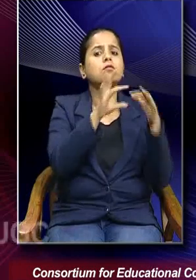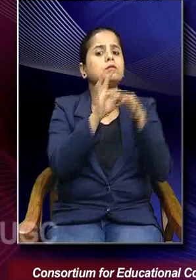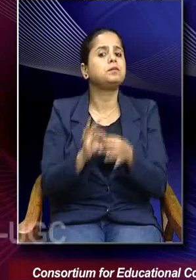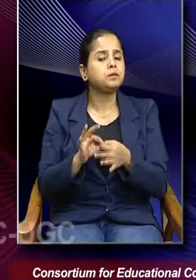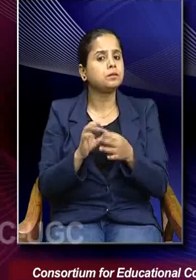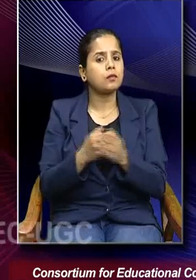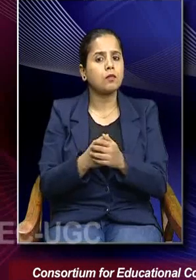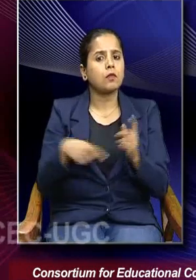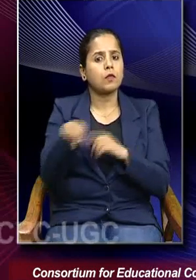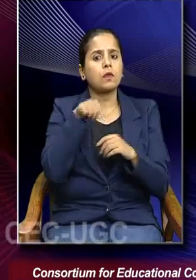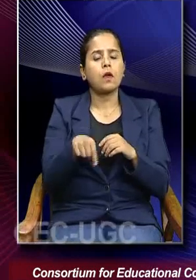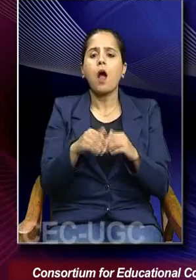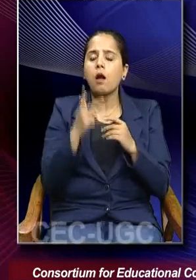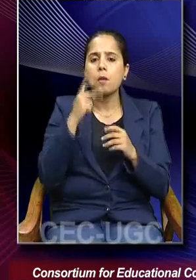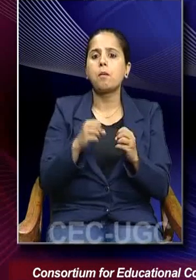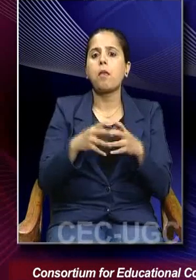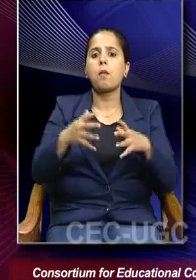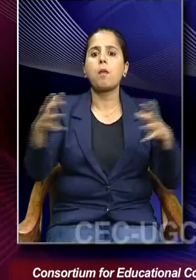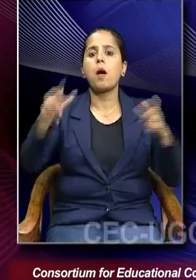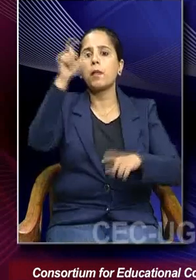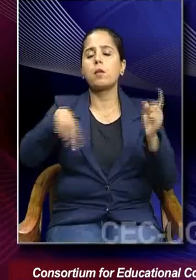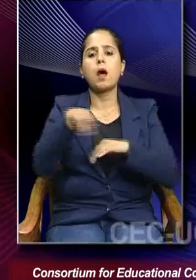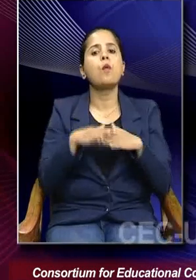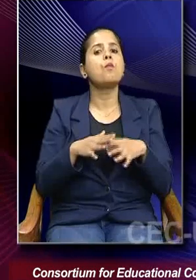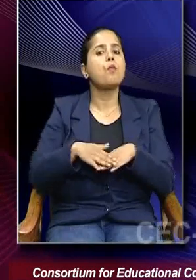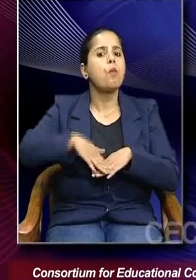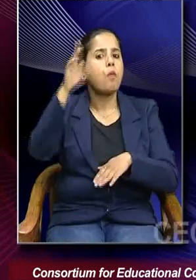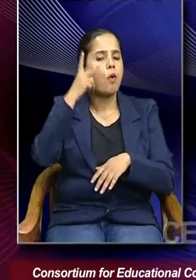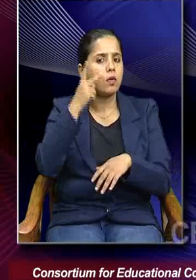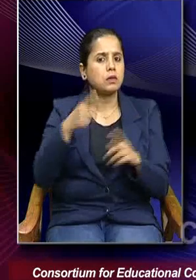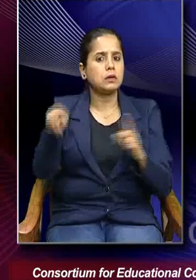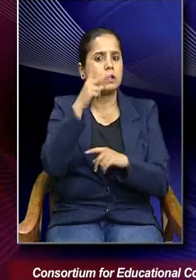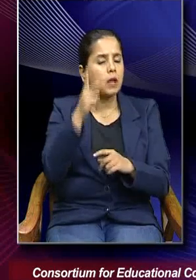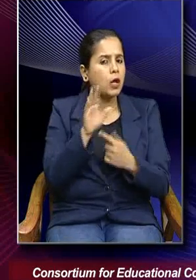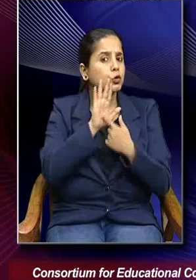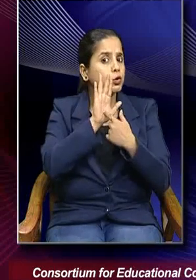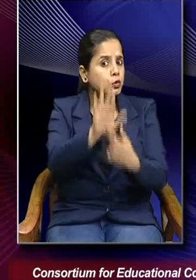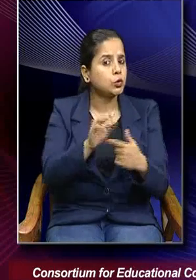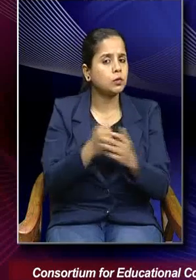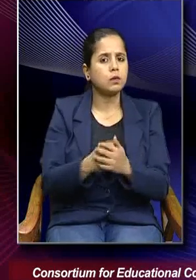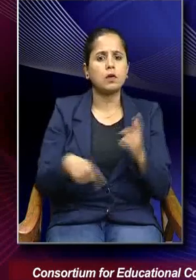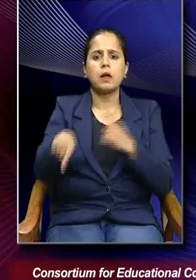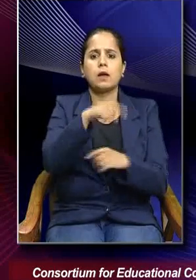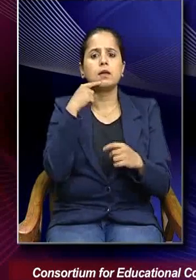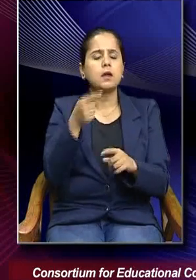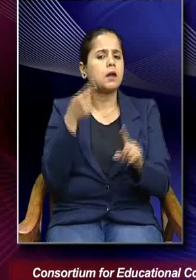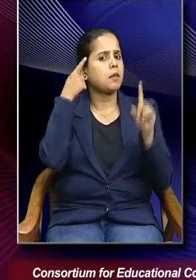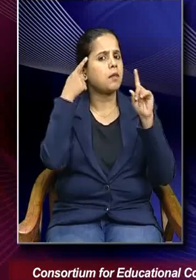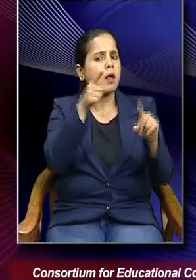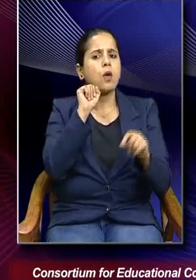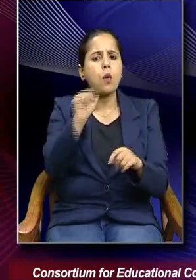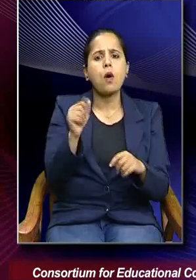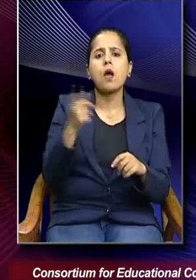associated with the rising population. So that is specifically to highlight And the main objective of